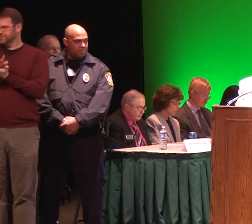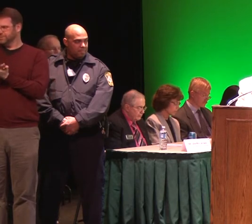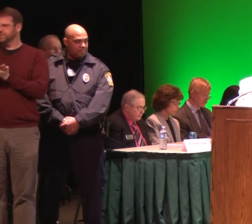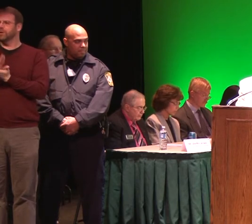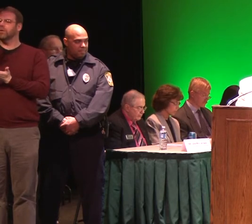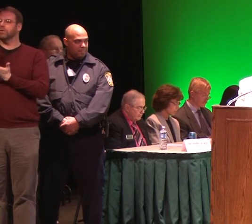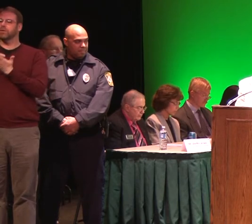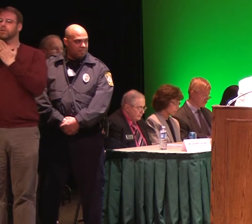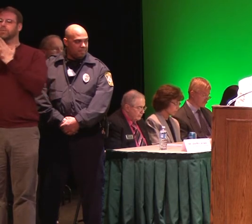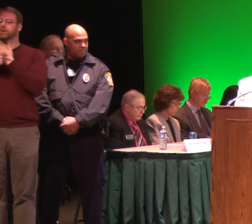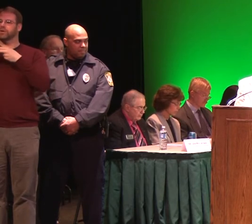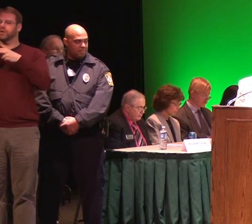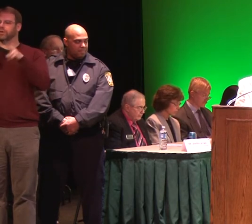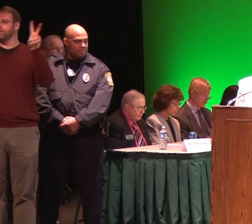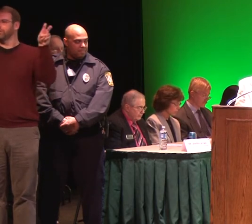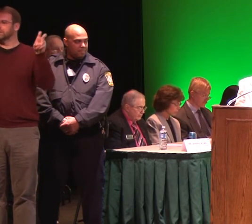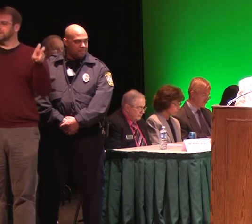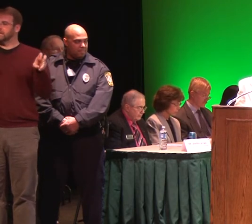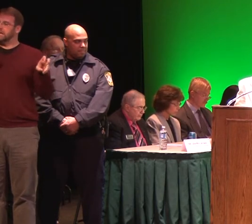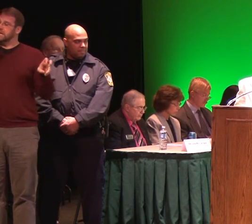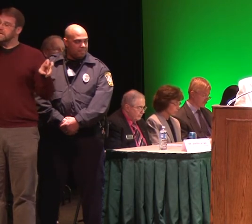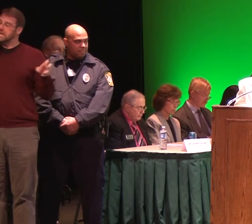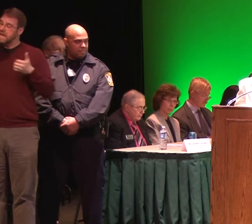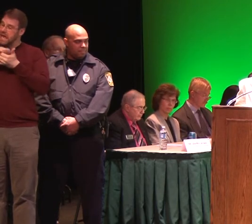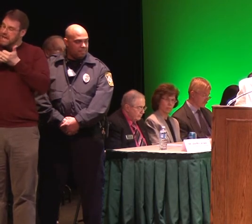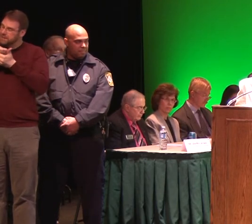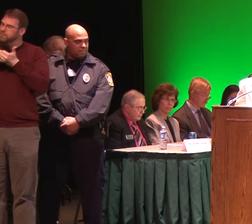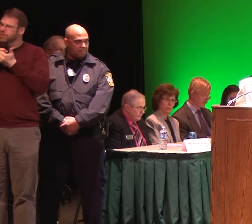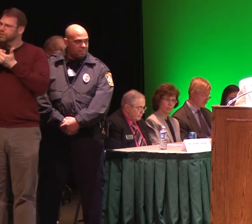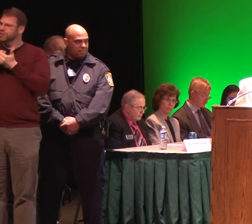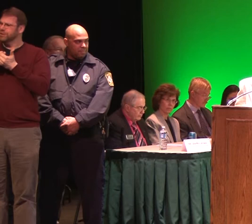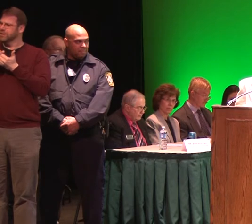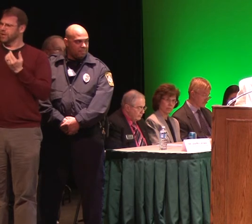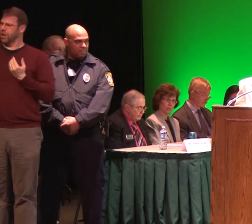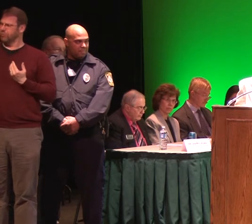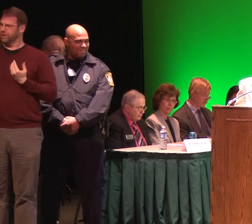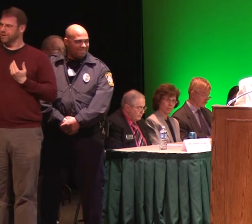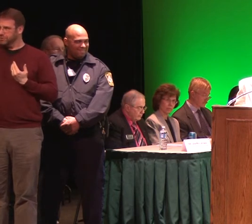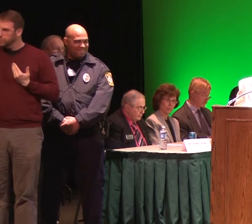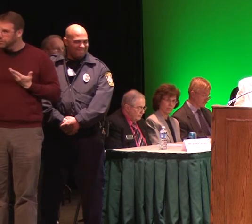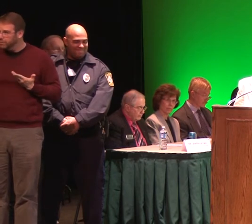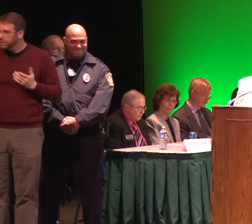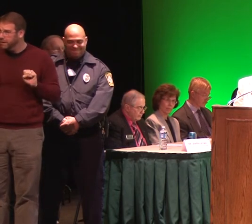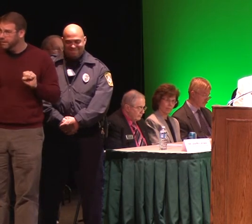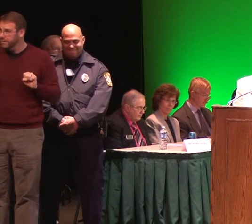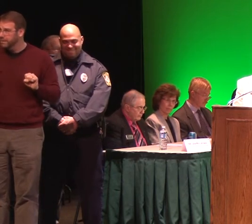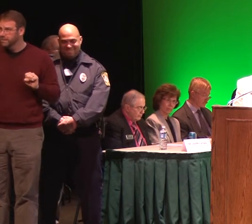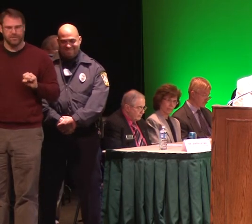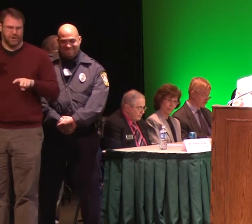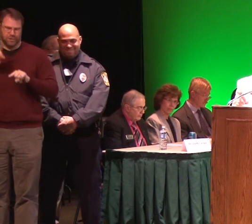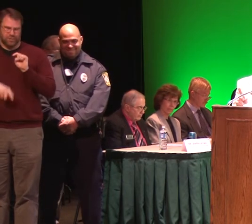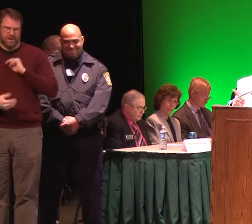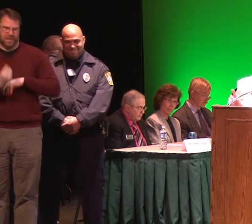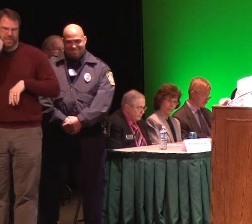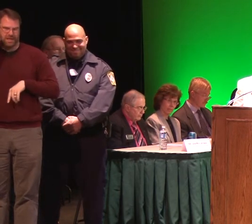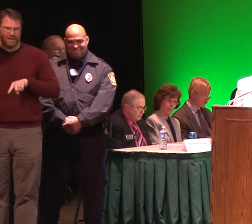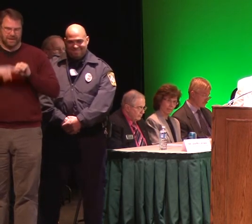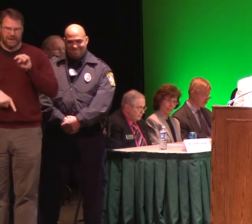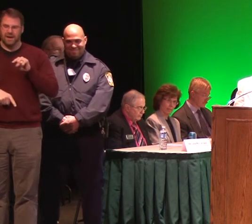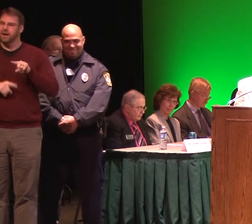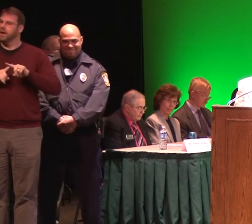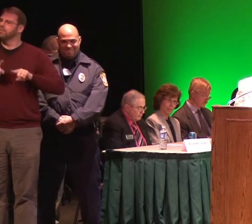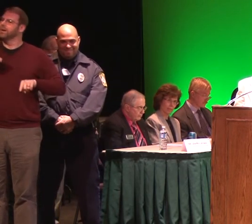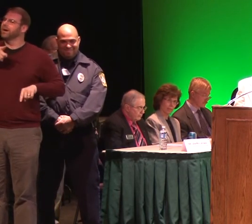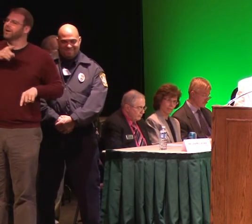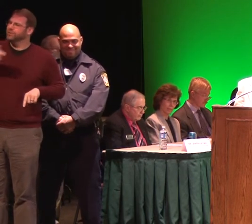called Edible Current. You didn't know that current was edible, did you? Well, it isn't. But did you realize